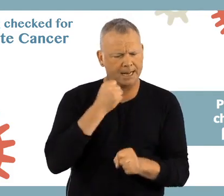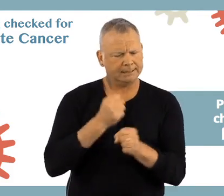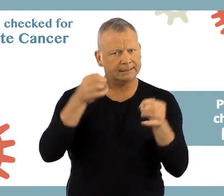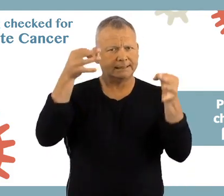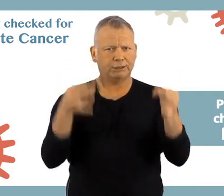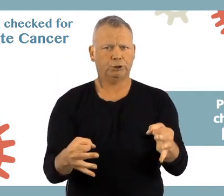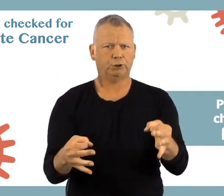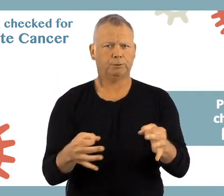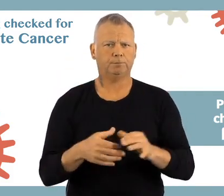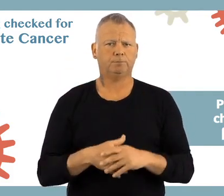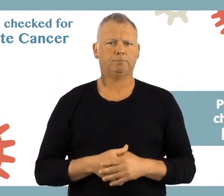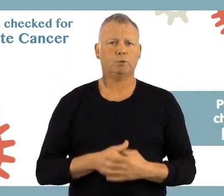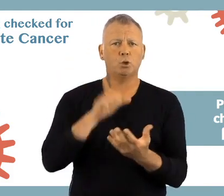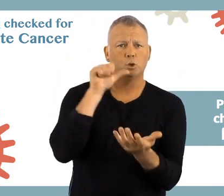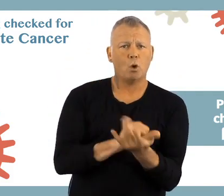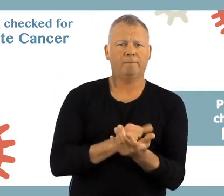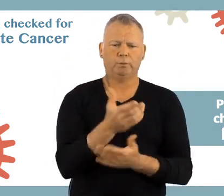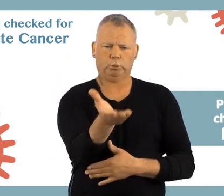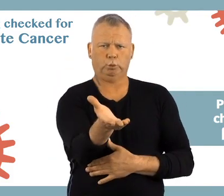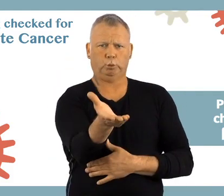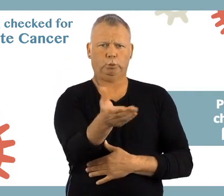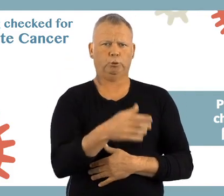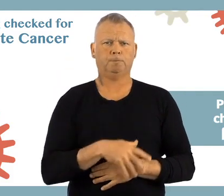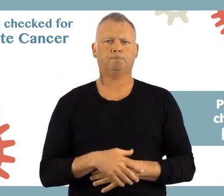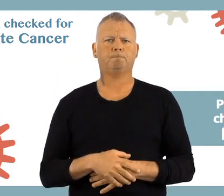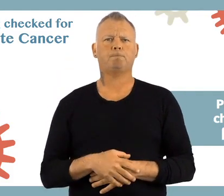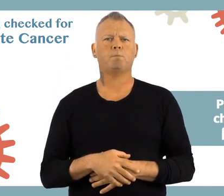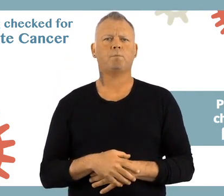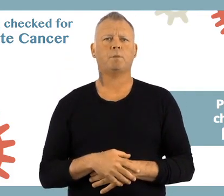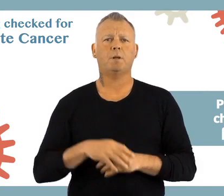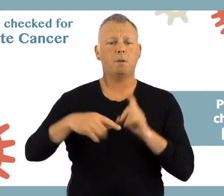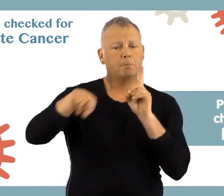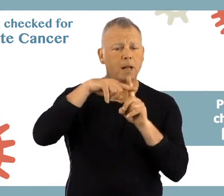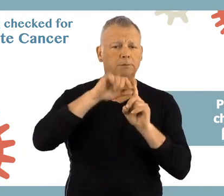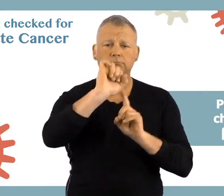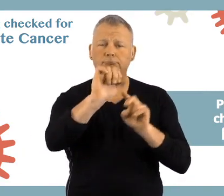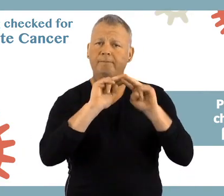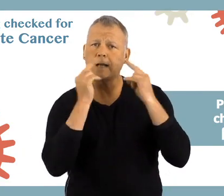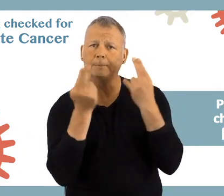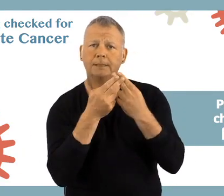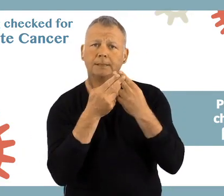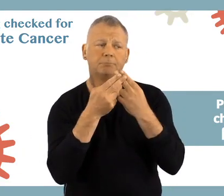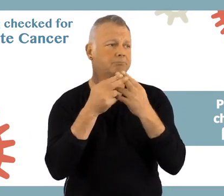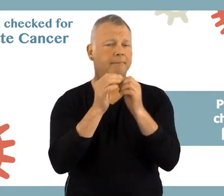When deciding about a prostate check, you may want to talk to your family and whānau and a trusted health professional.